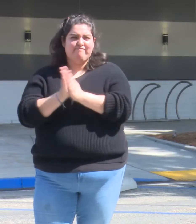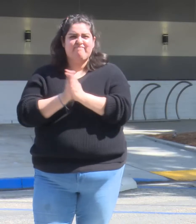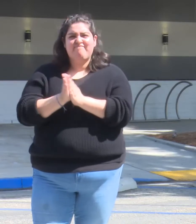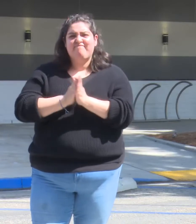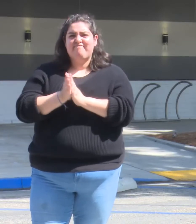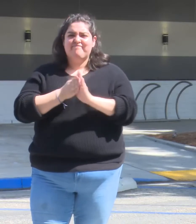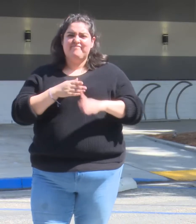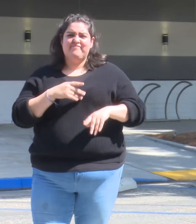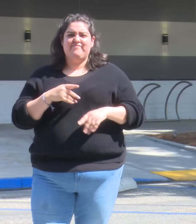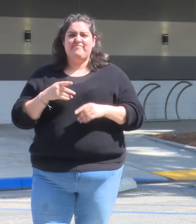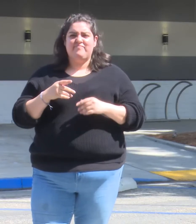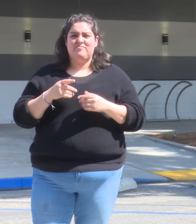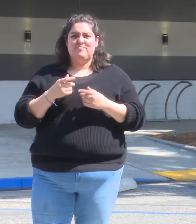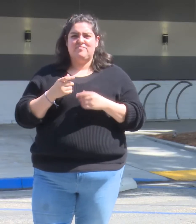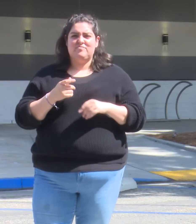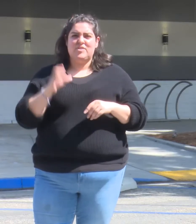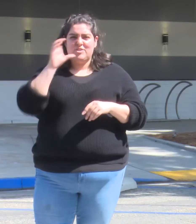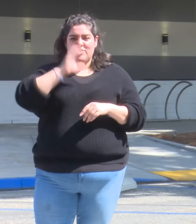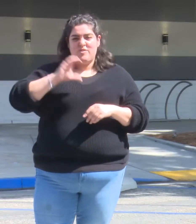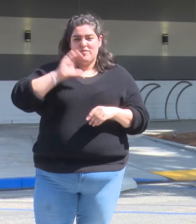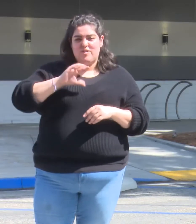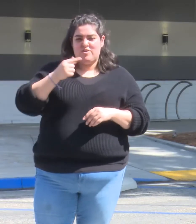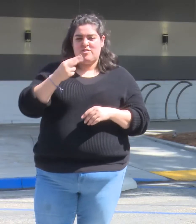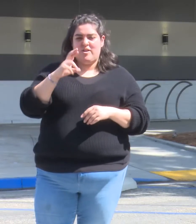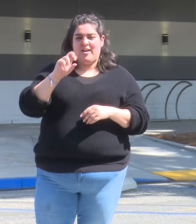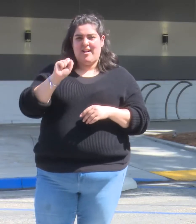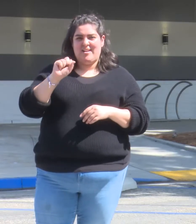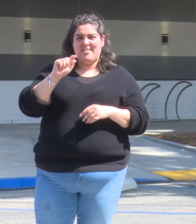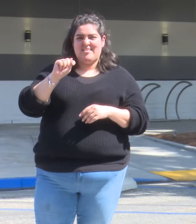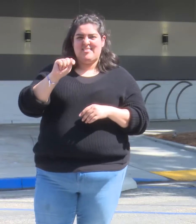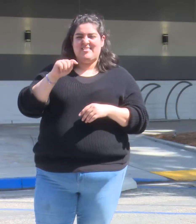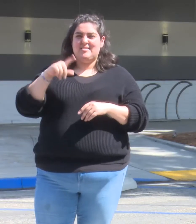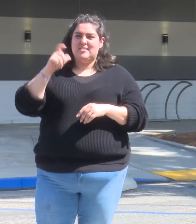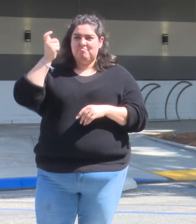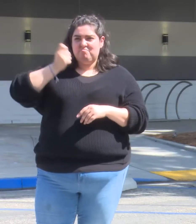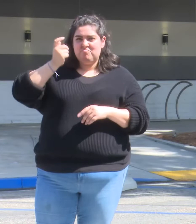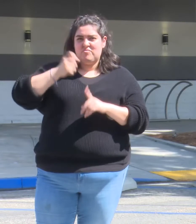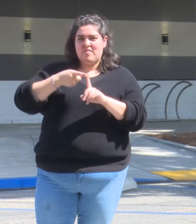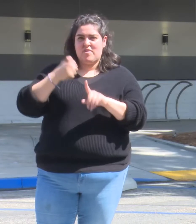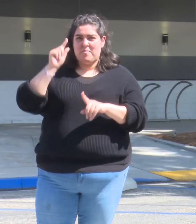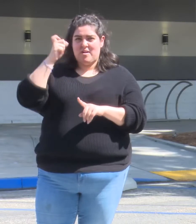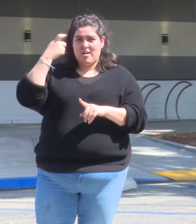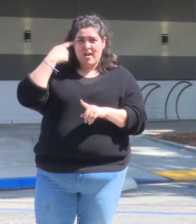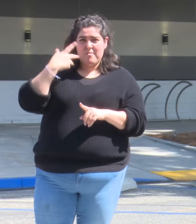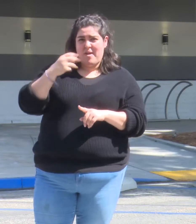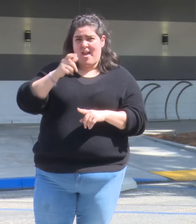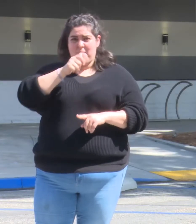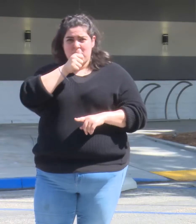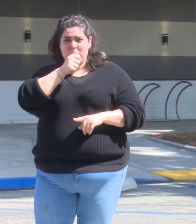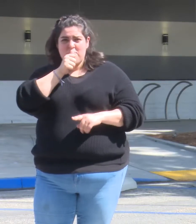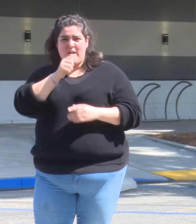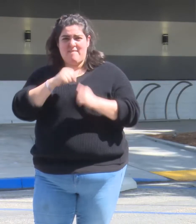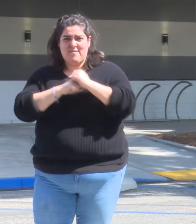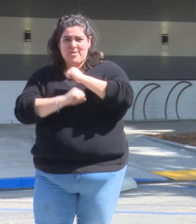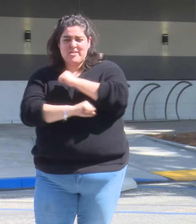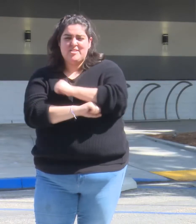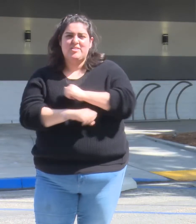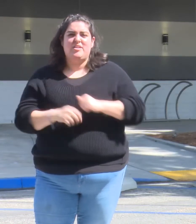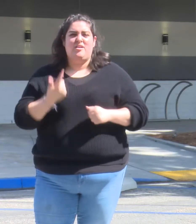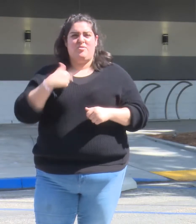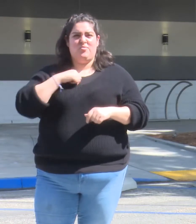Our staff went after grants from government and private foundations and grew the department. We created